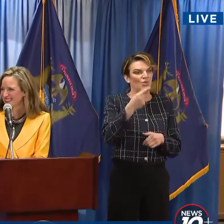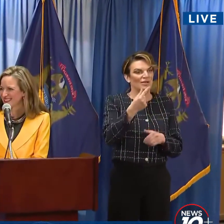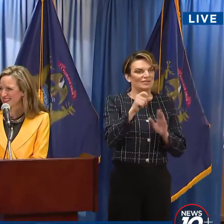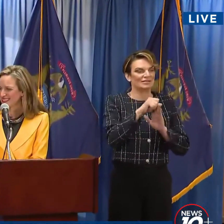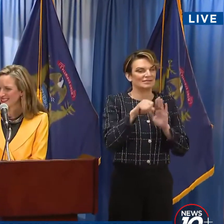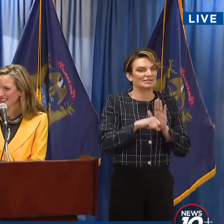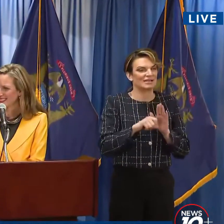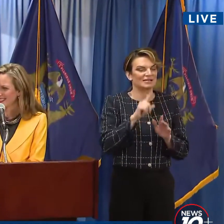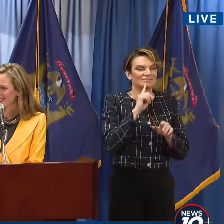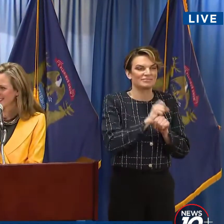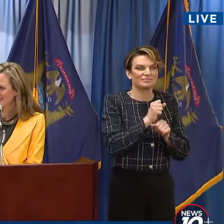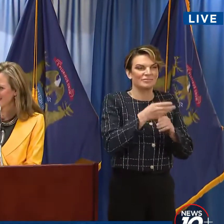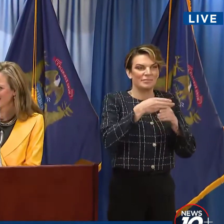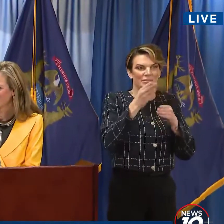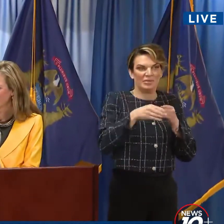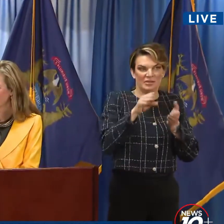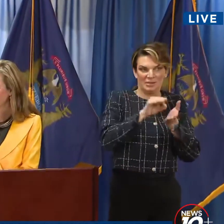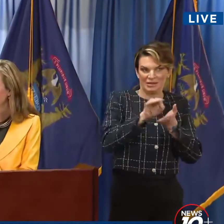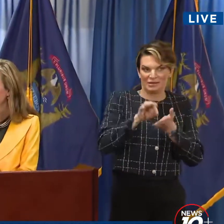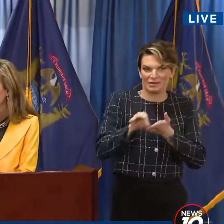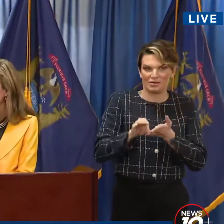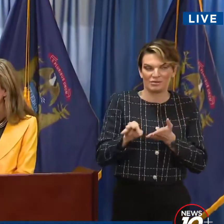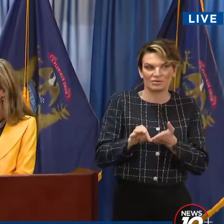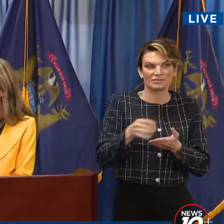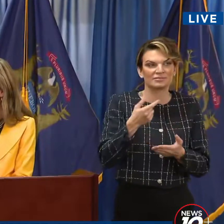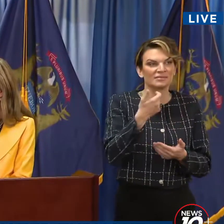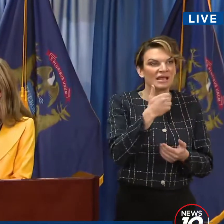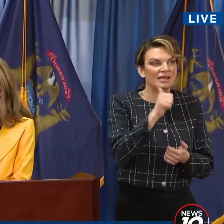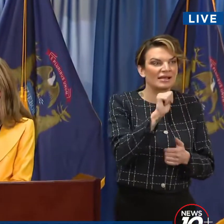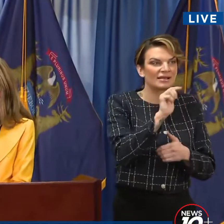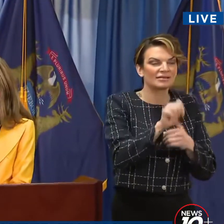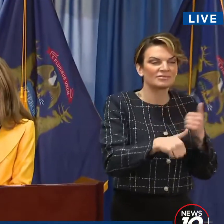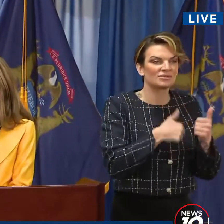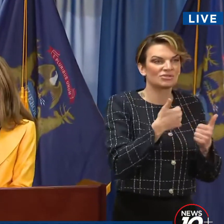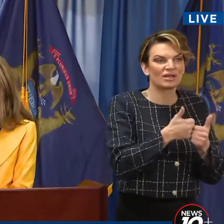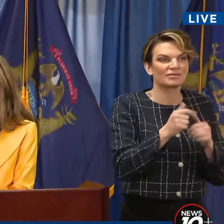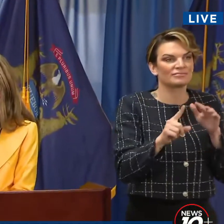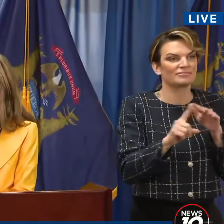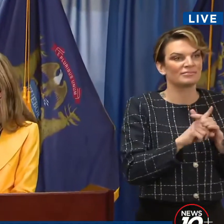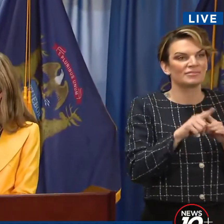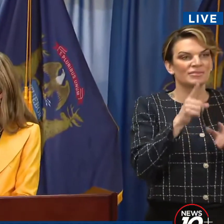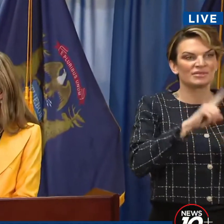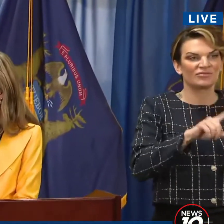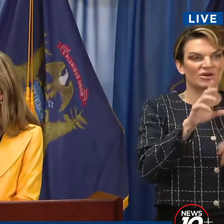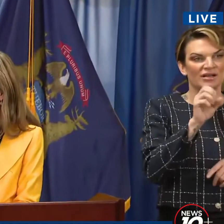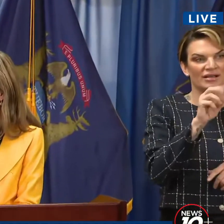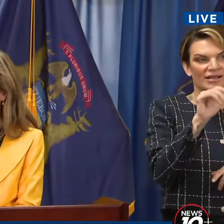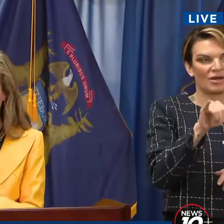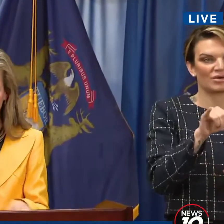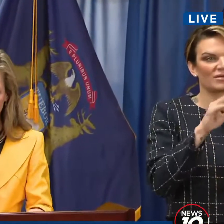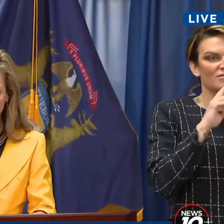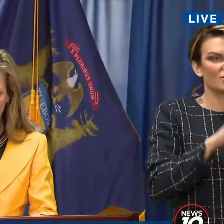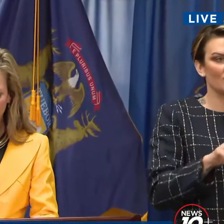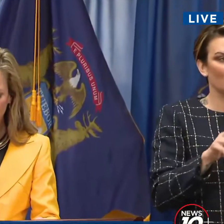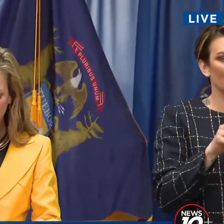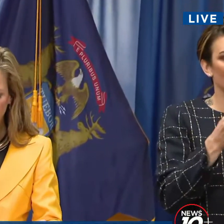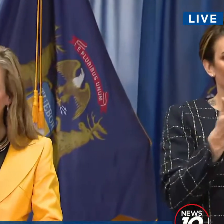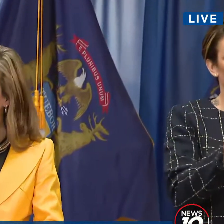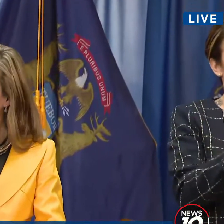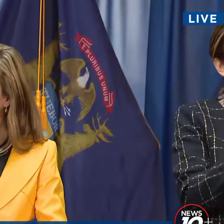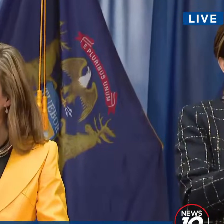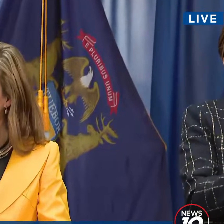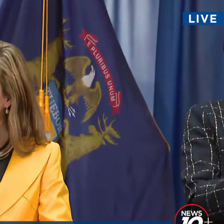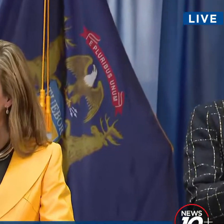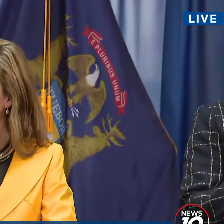actually complete the count. Were there any specific challenges that county clerks ran into when trying to complete